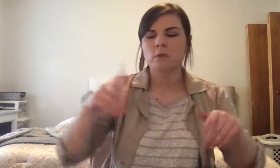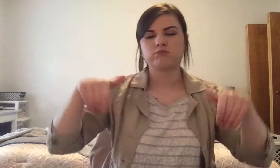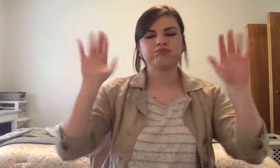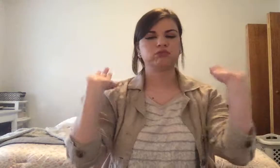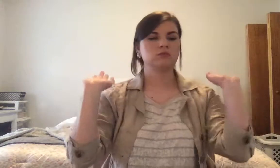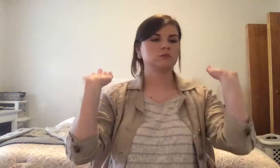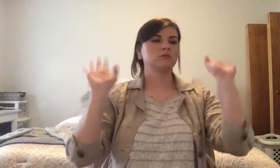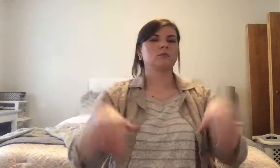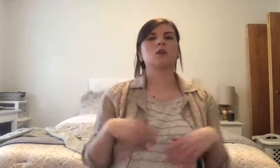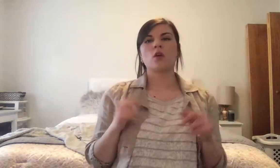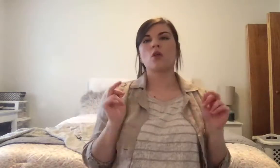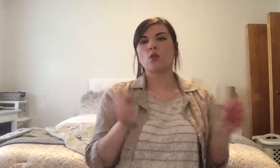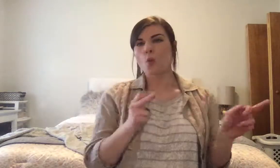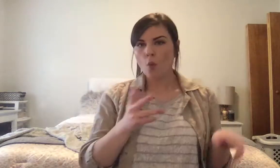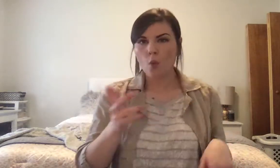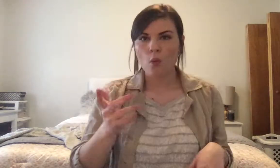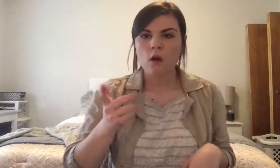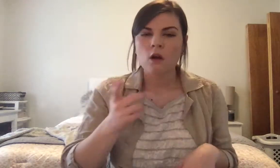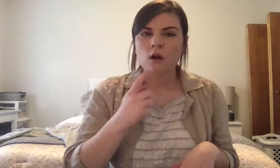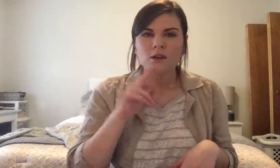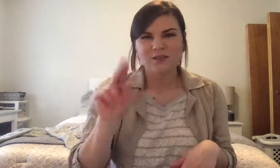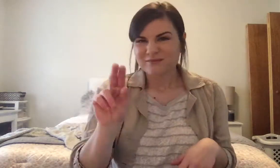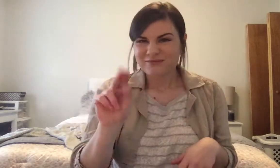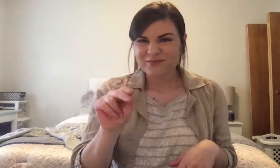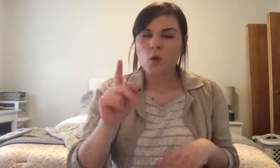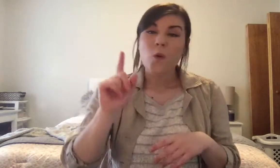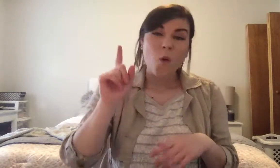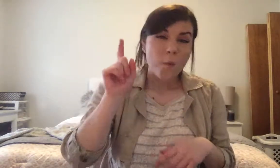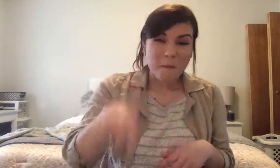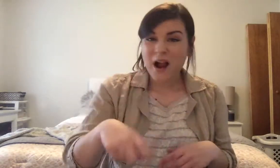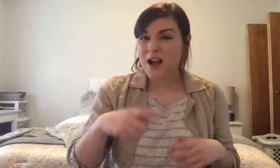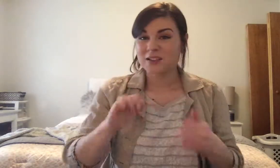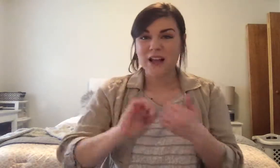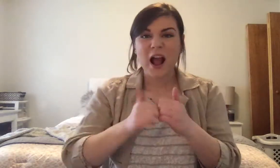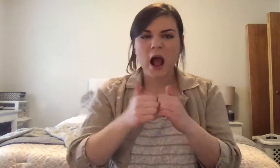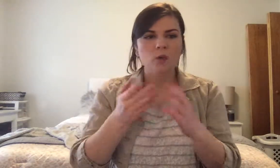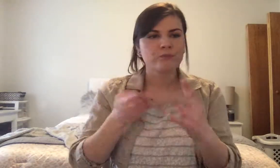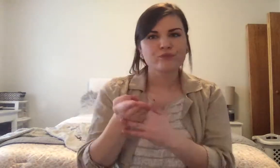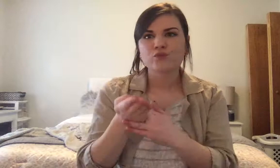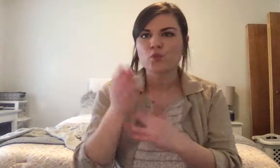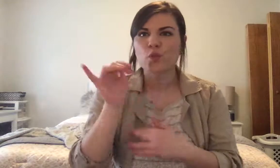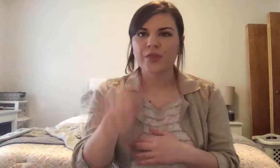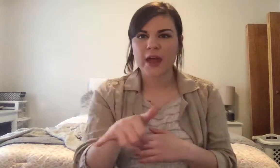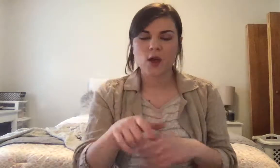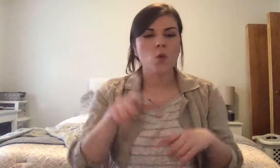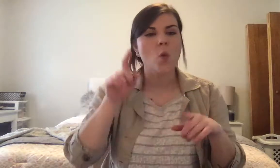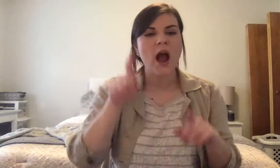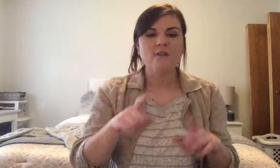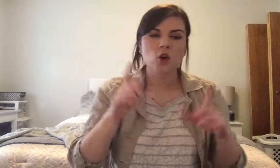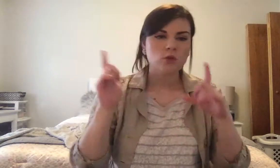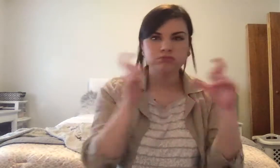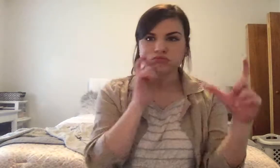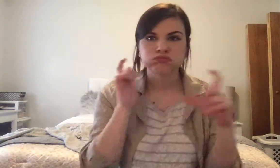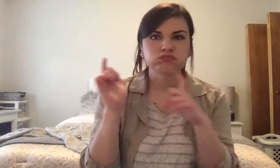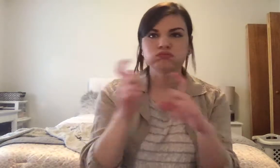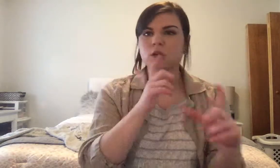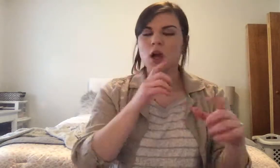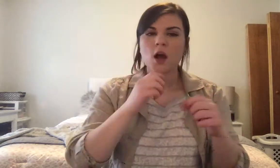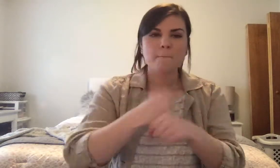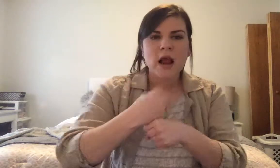it. But he said the only way to get past that phase is to do a lot of work. And by producing a large